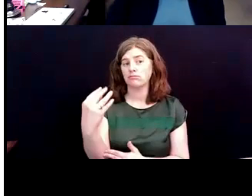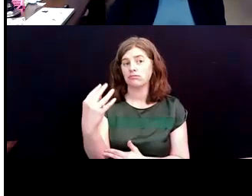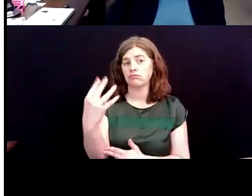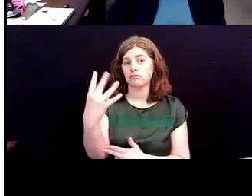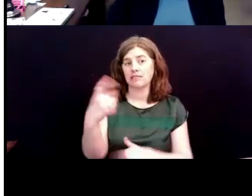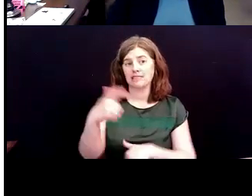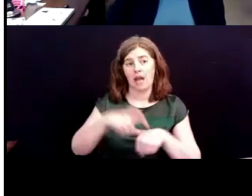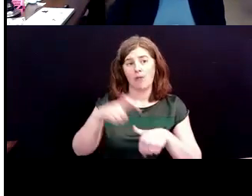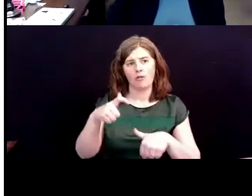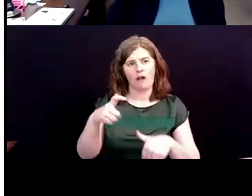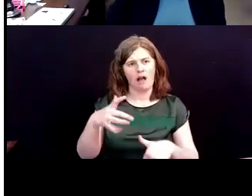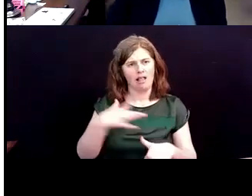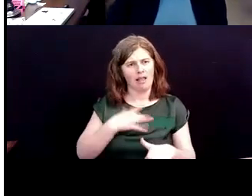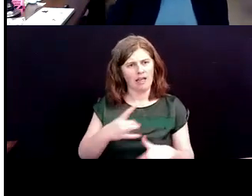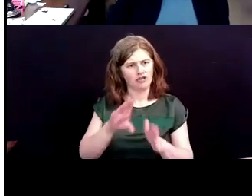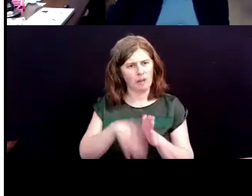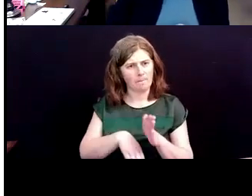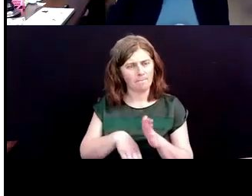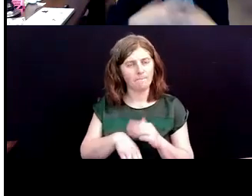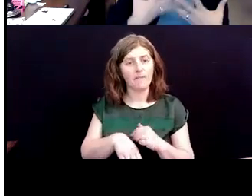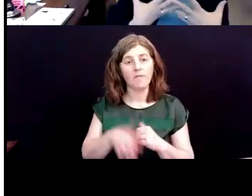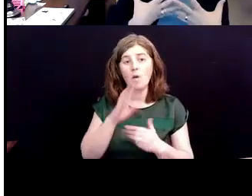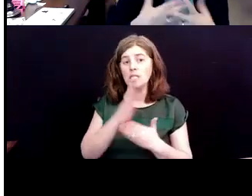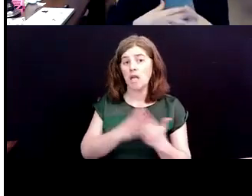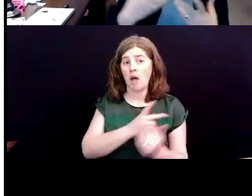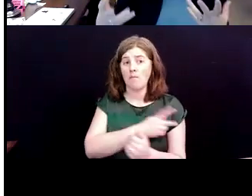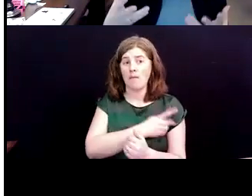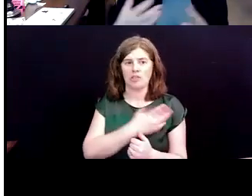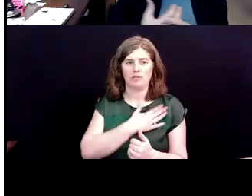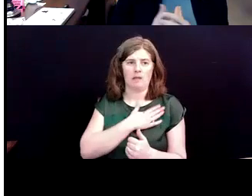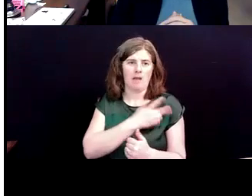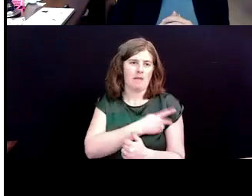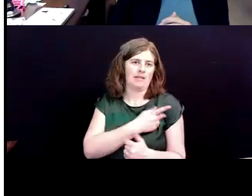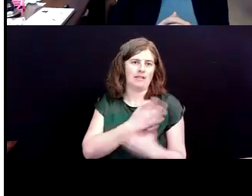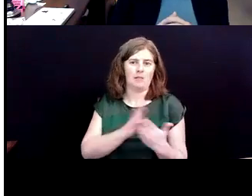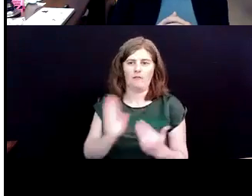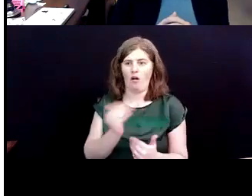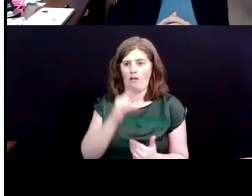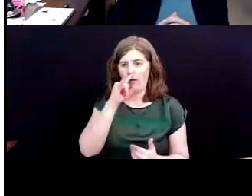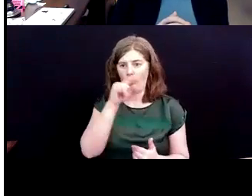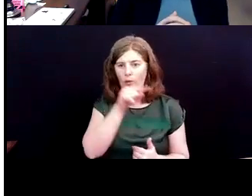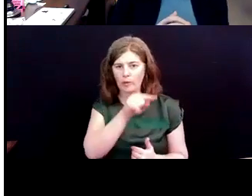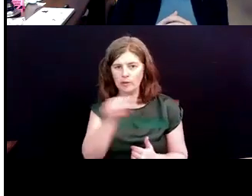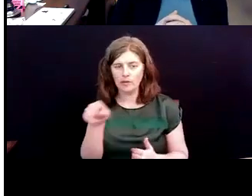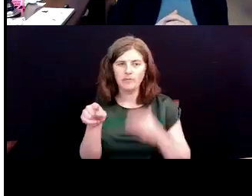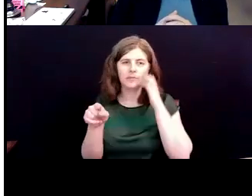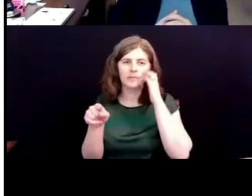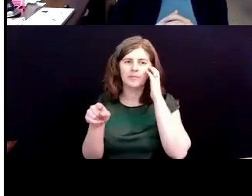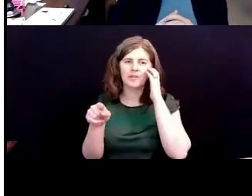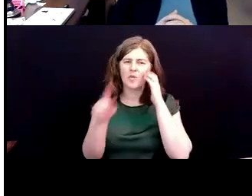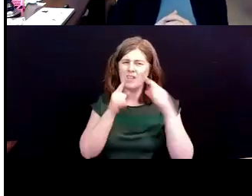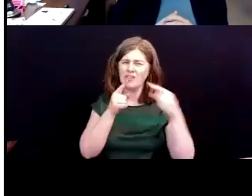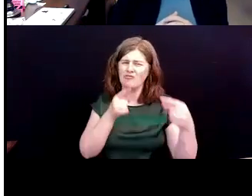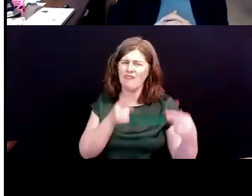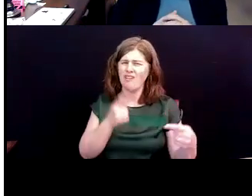inexpensive intervention. So for example, for some of our patients or some of my patients or some of our kiddos that have a really hard time knowing if